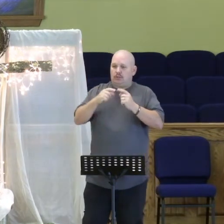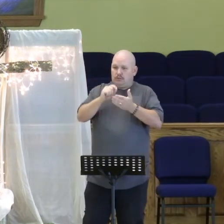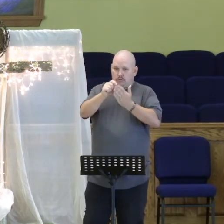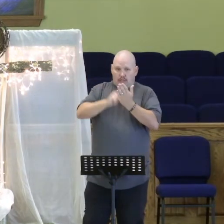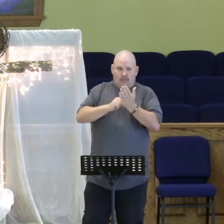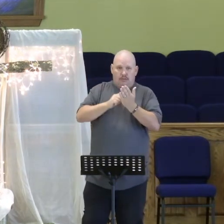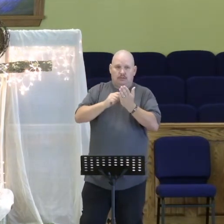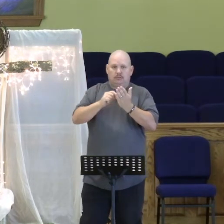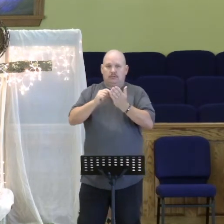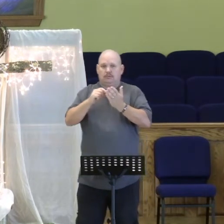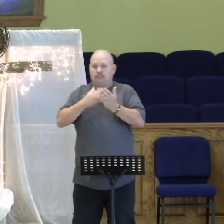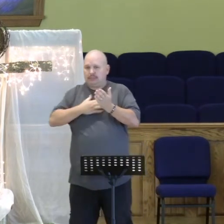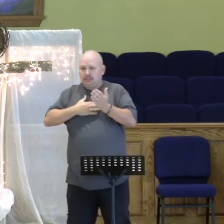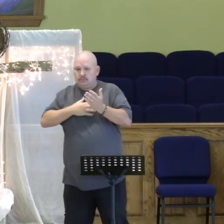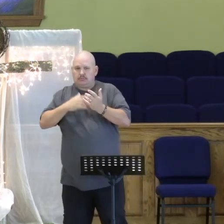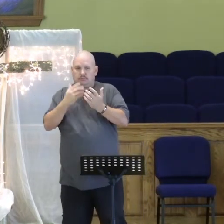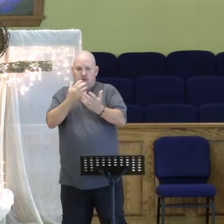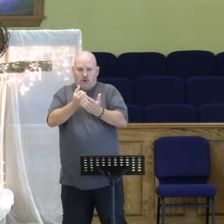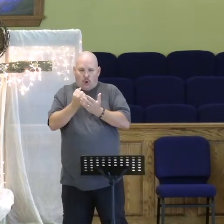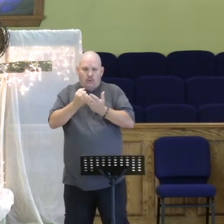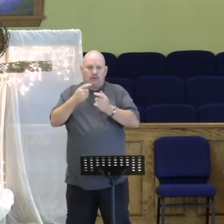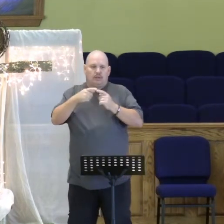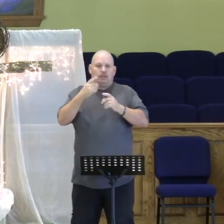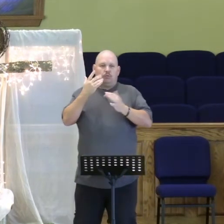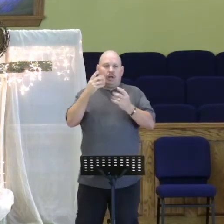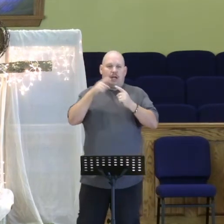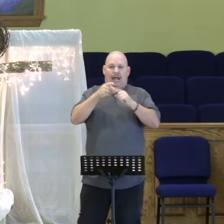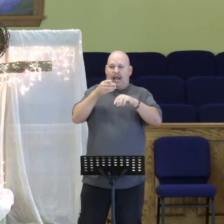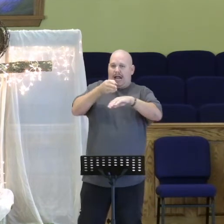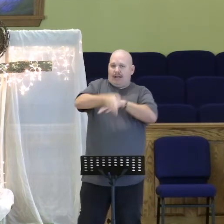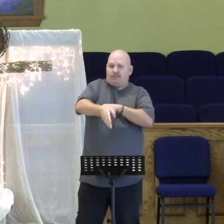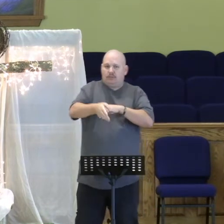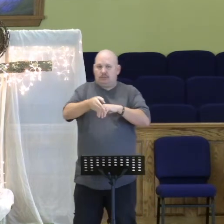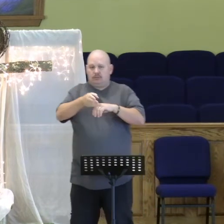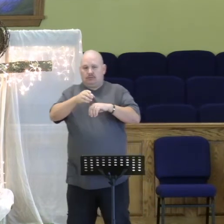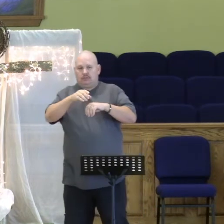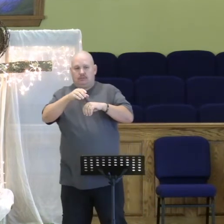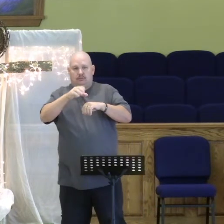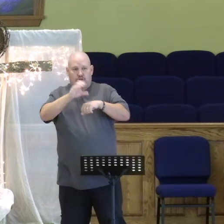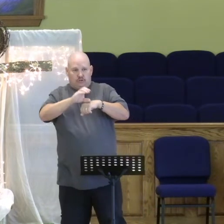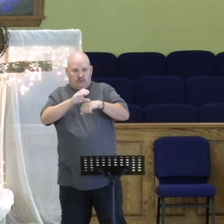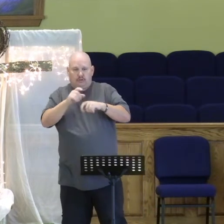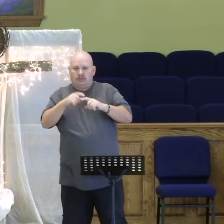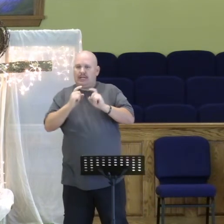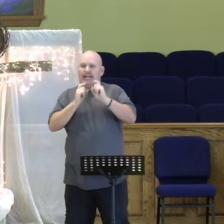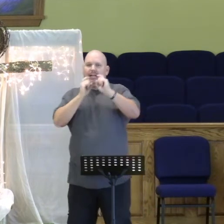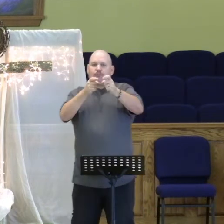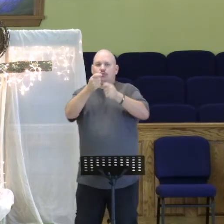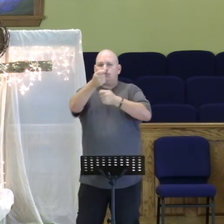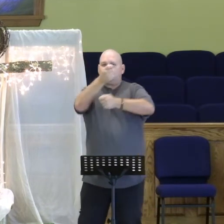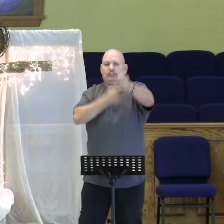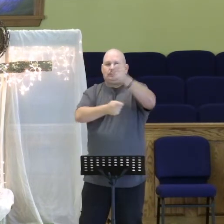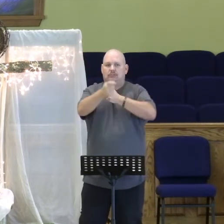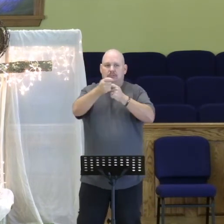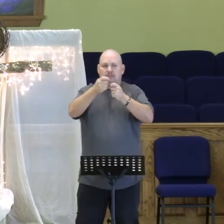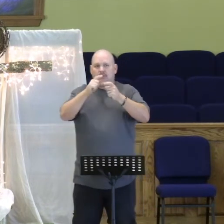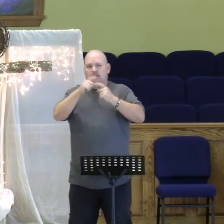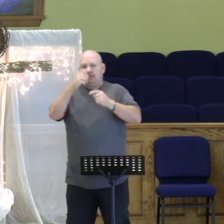that you can fill out, please, and just hold that until after the service is over, and you can exchange